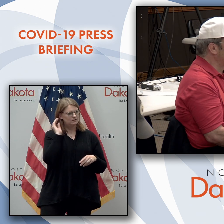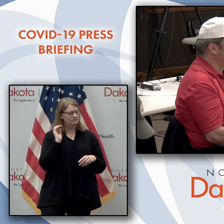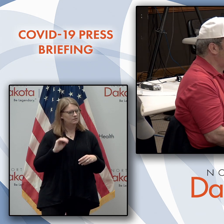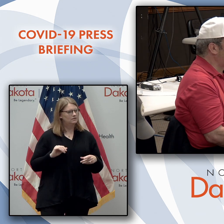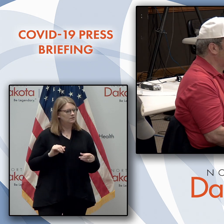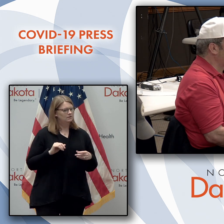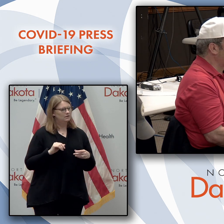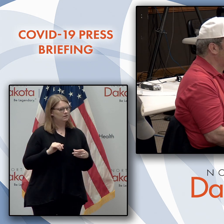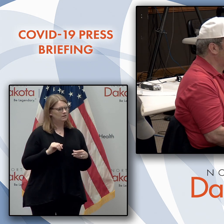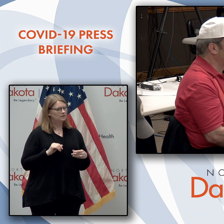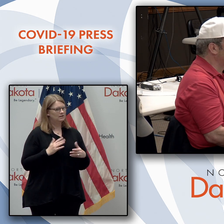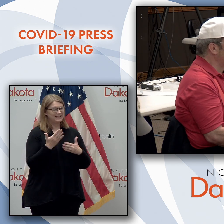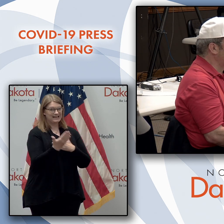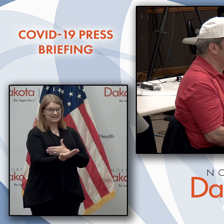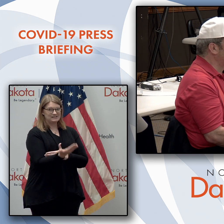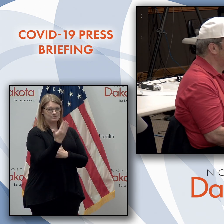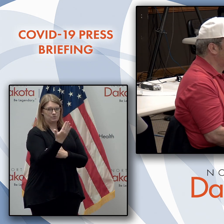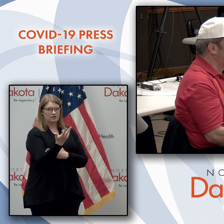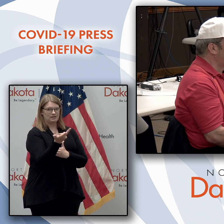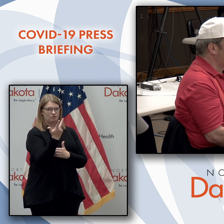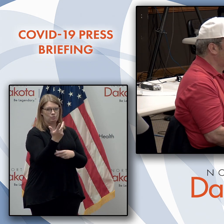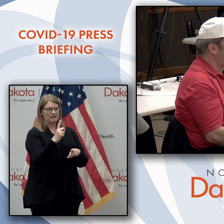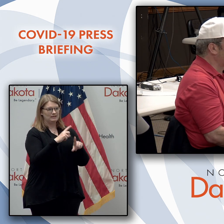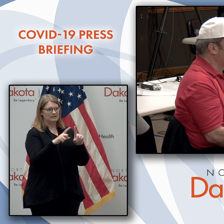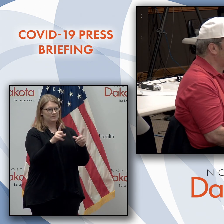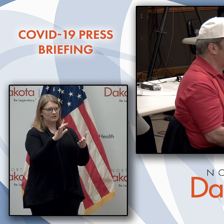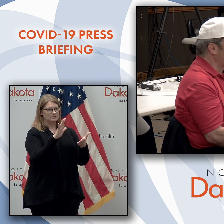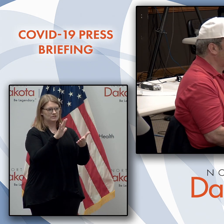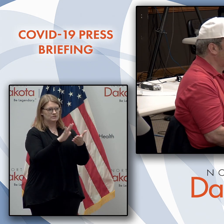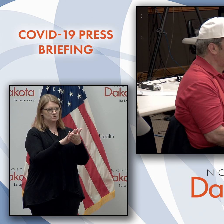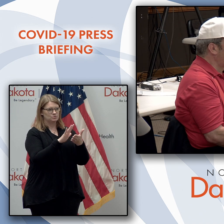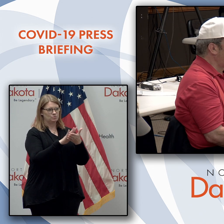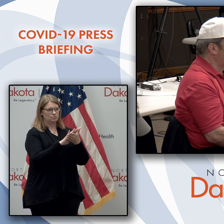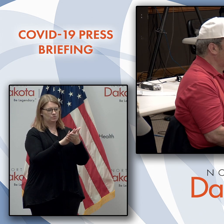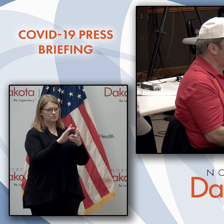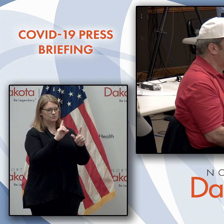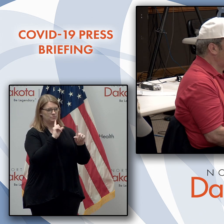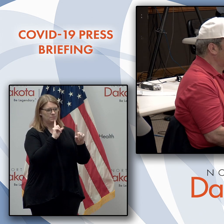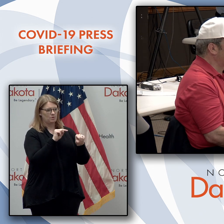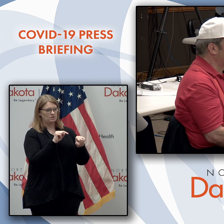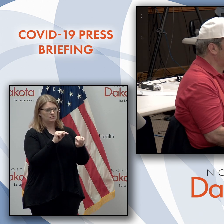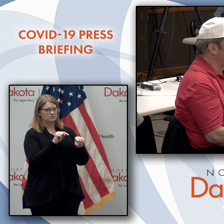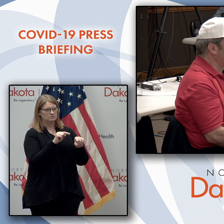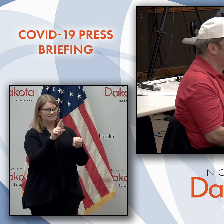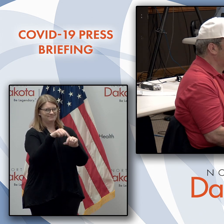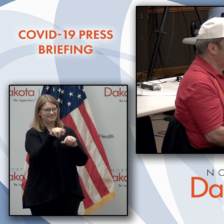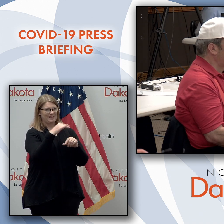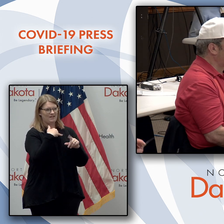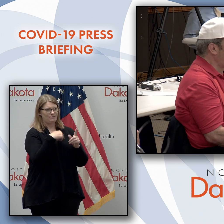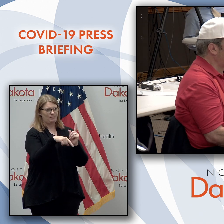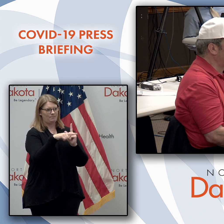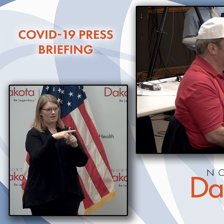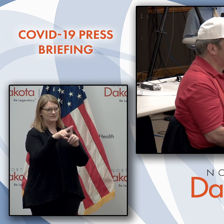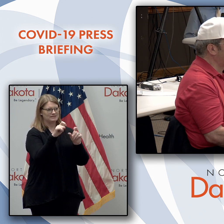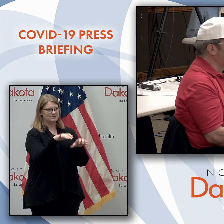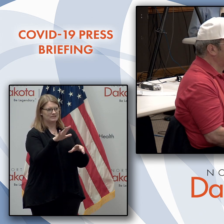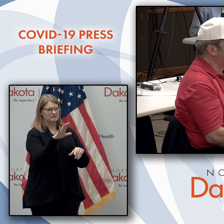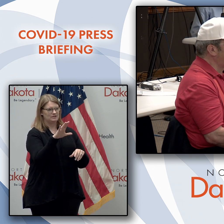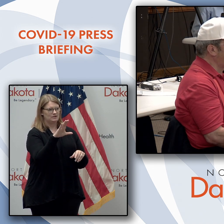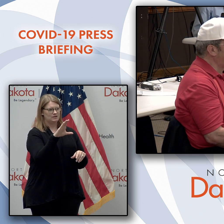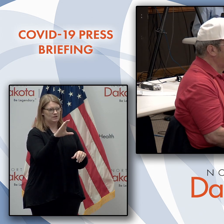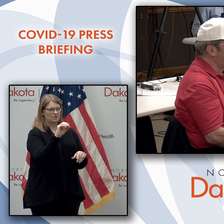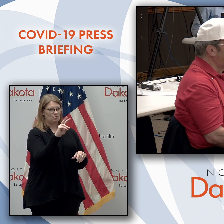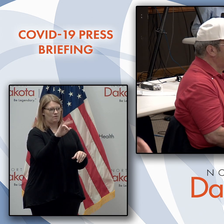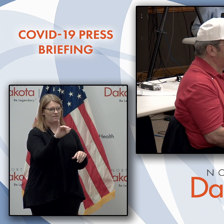And just this morning, 3 different schools report that they have positive tests for COVID. So it's safe